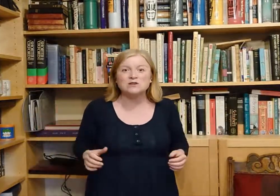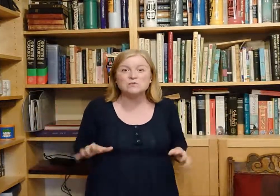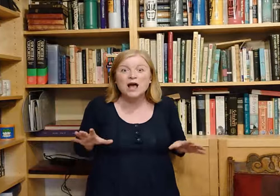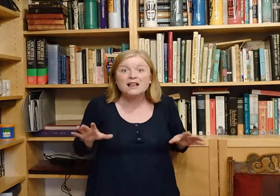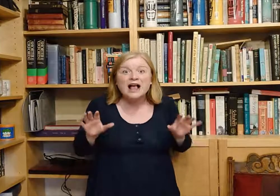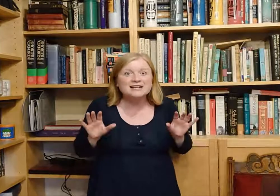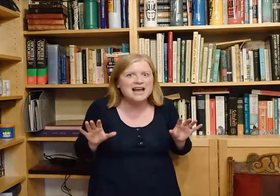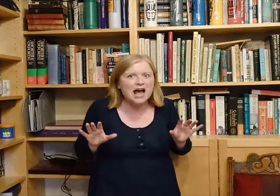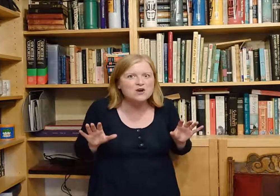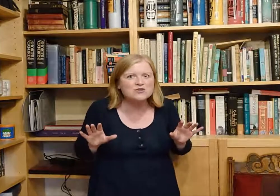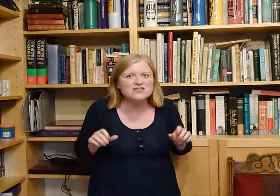clothes. Well,